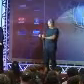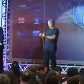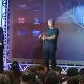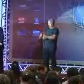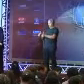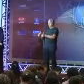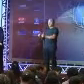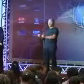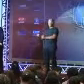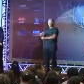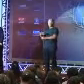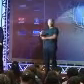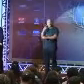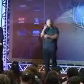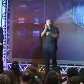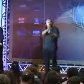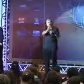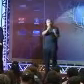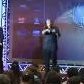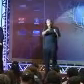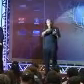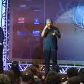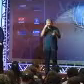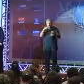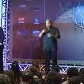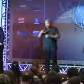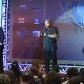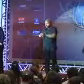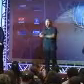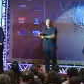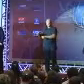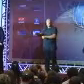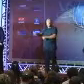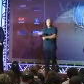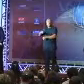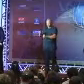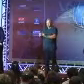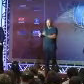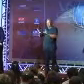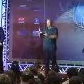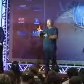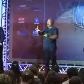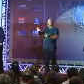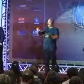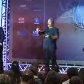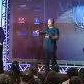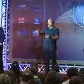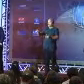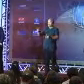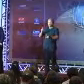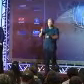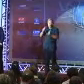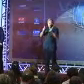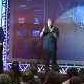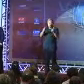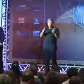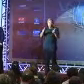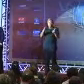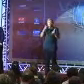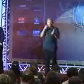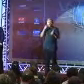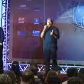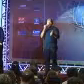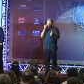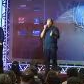put Linux on them. And they created a computer lab for 0 cost to the taxpayer.